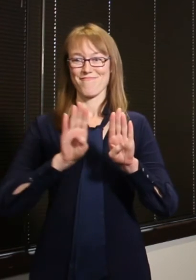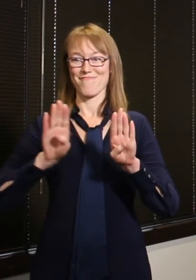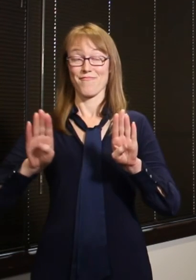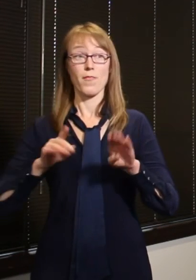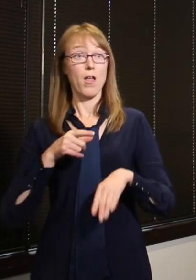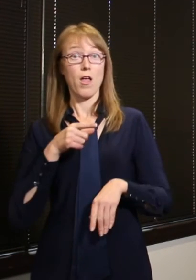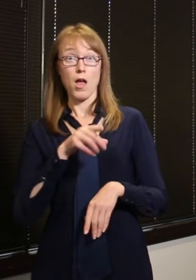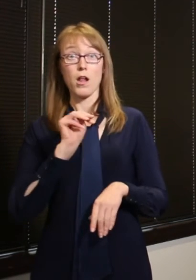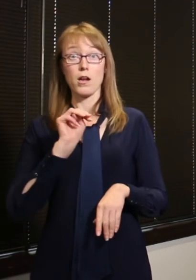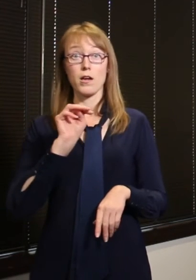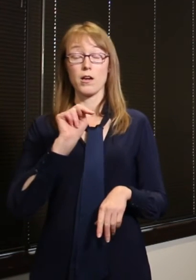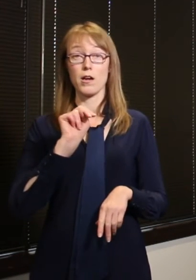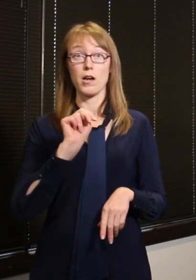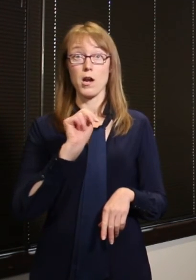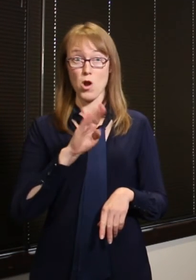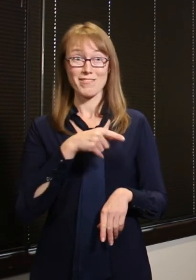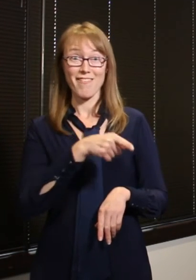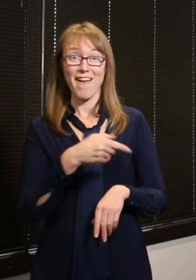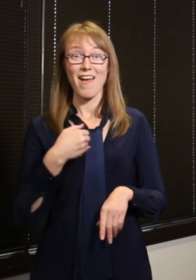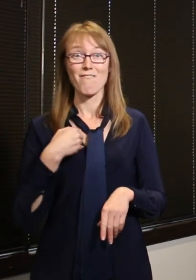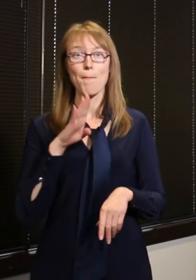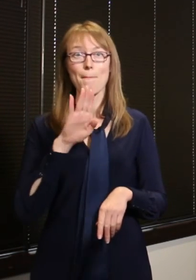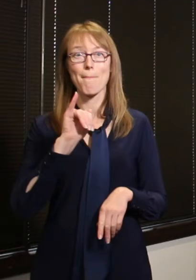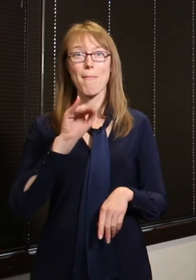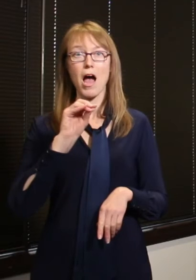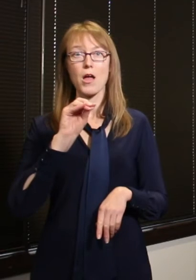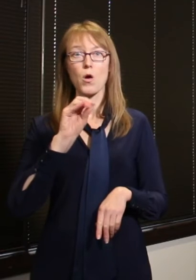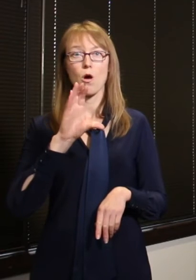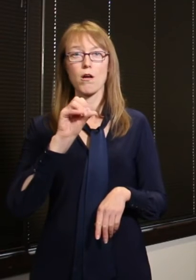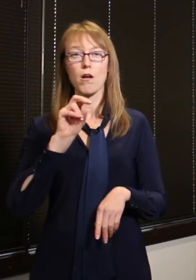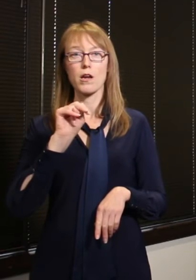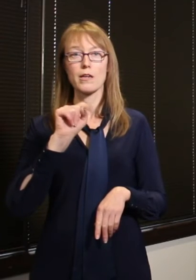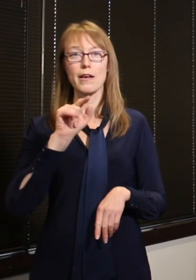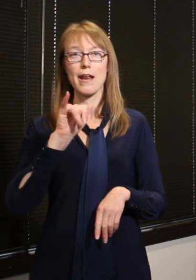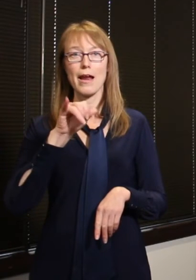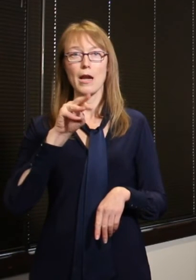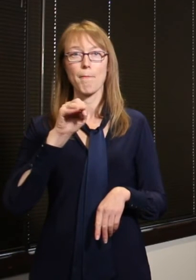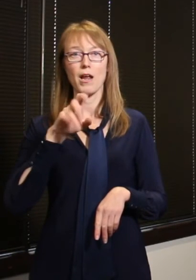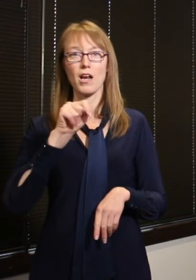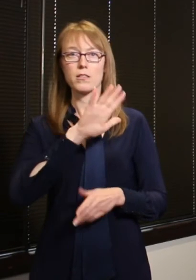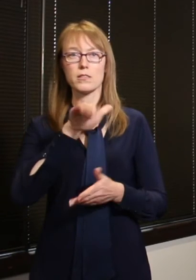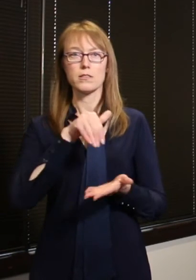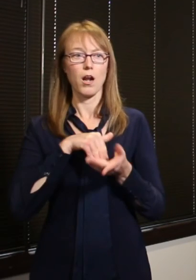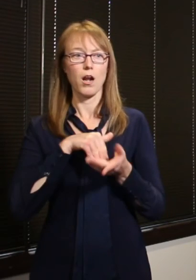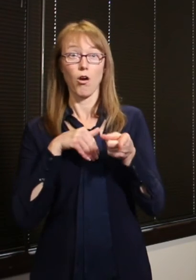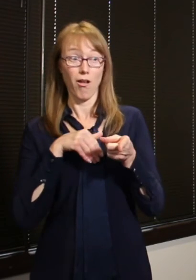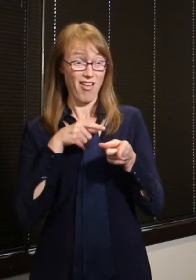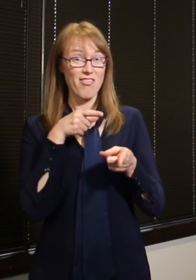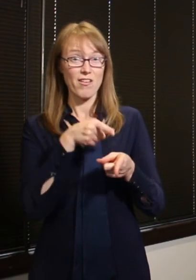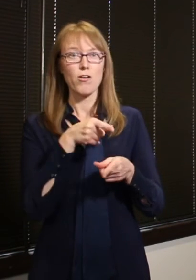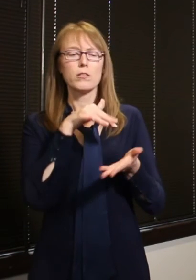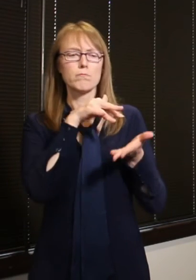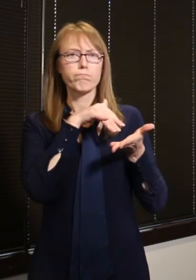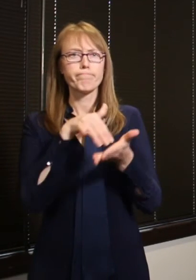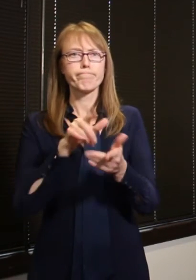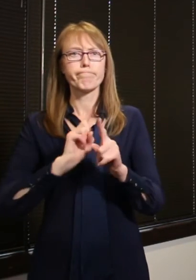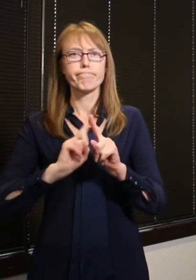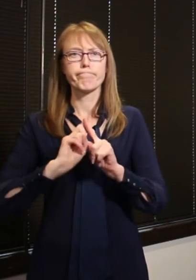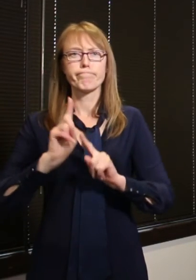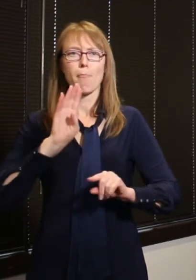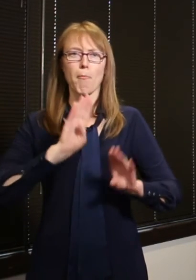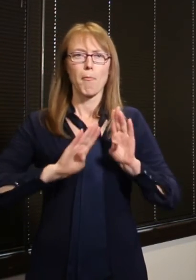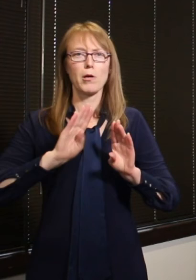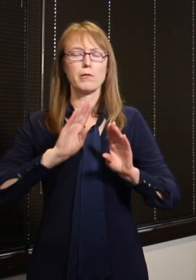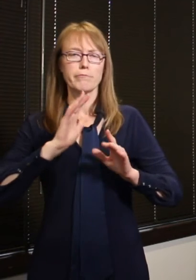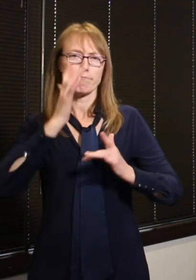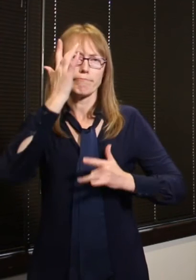and so they do a lot of study on things like influenza and other types of contagious diseases. And so as you can see, you can use simple materials at